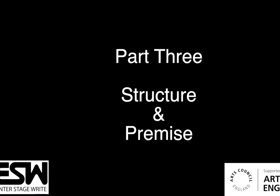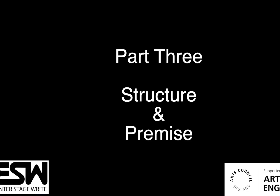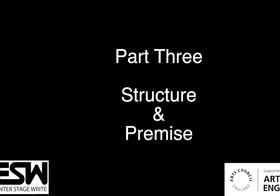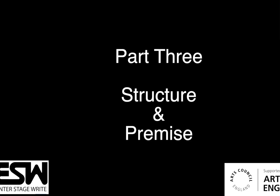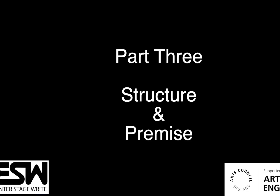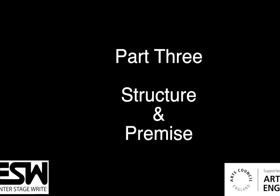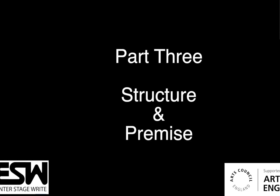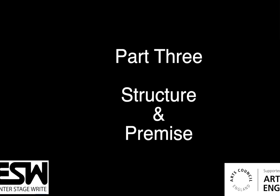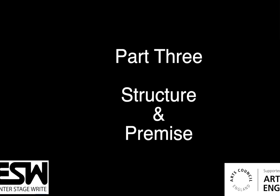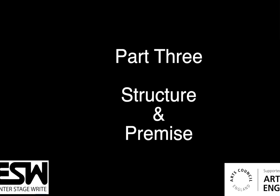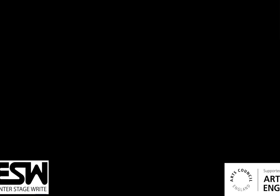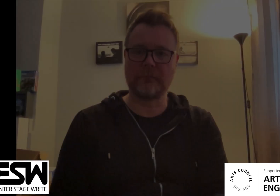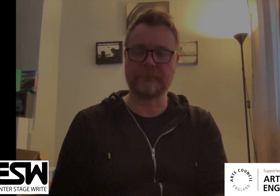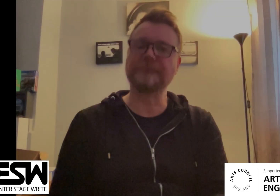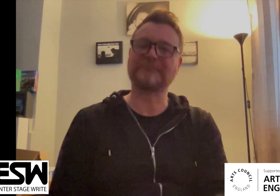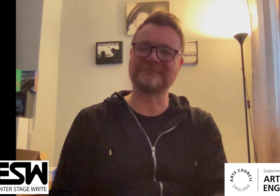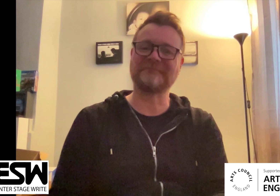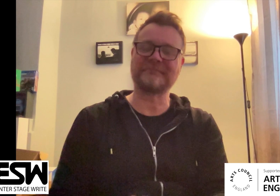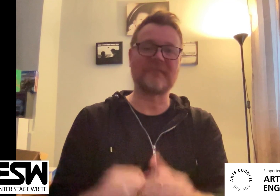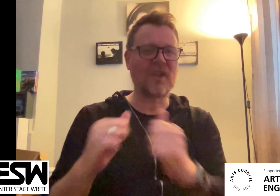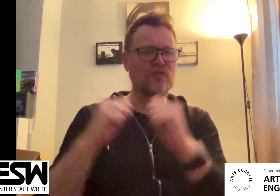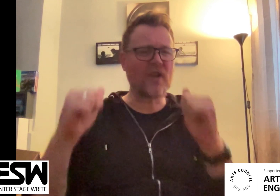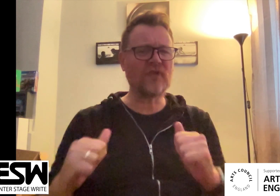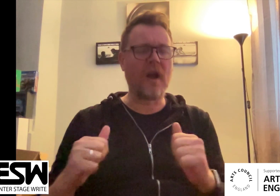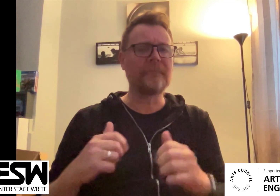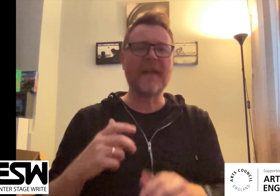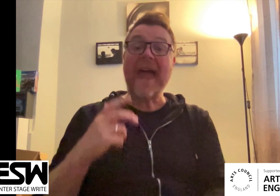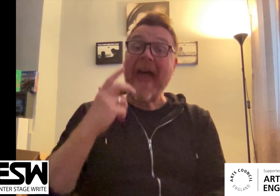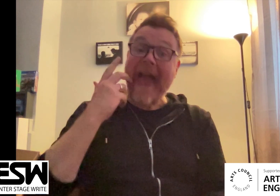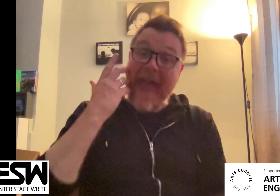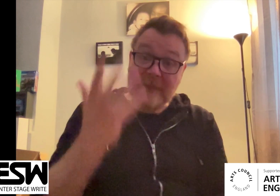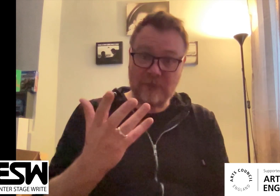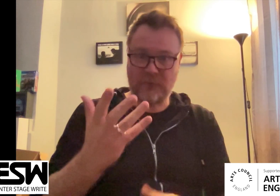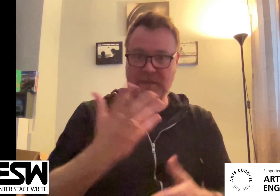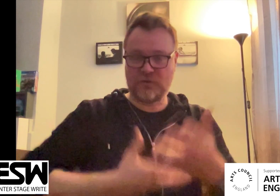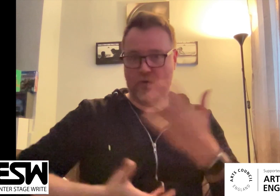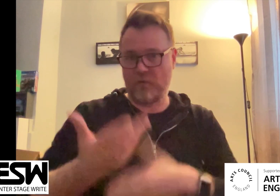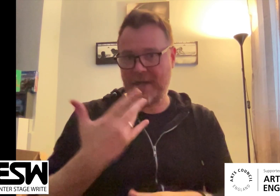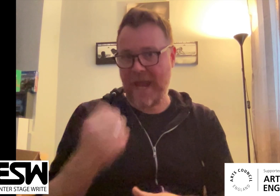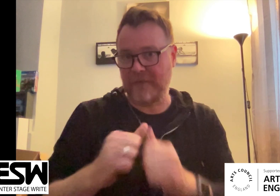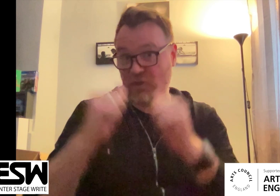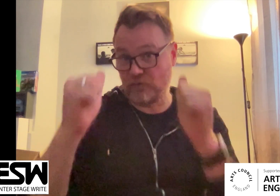So structure. Every story has